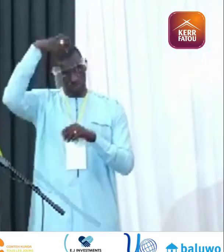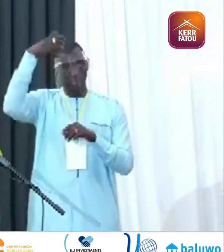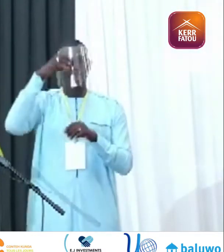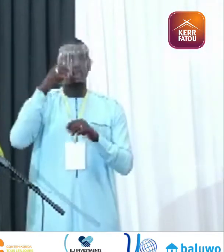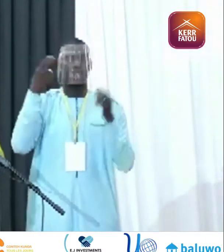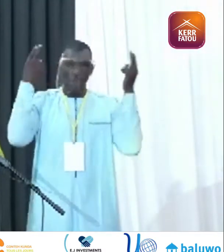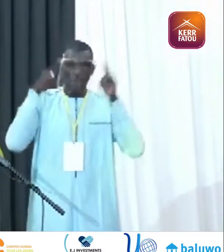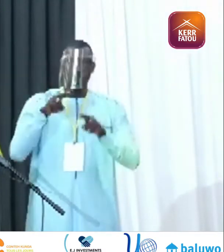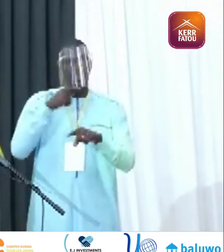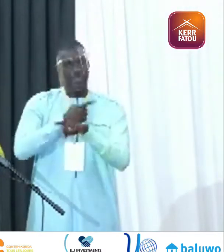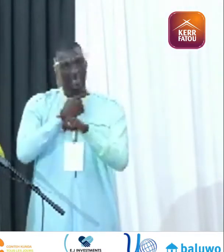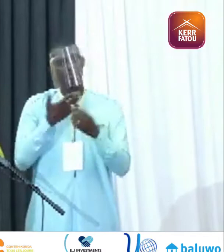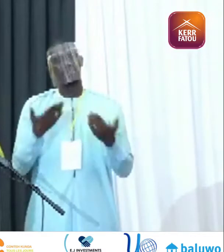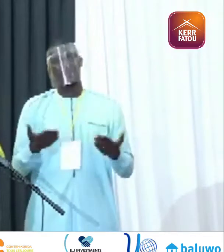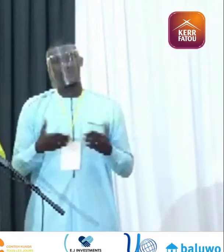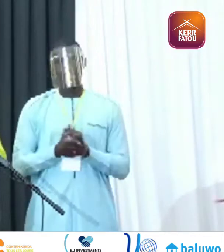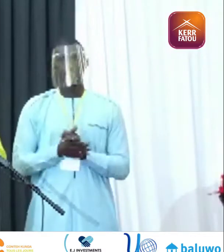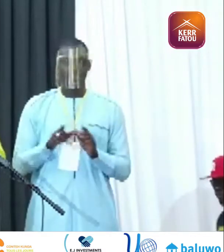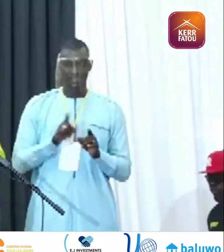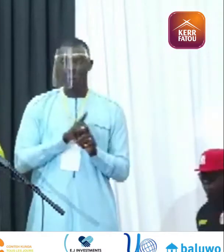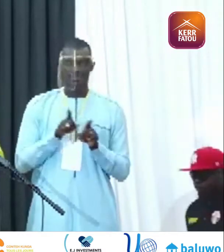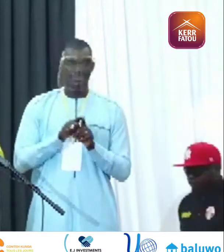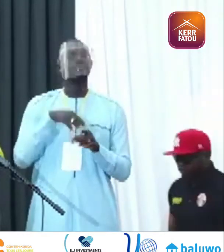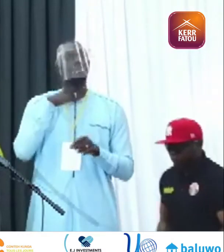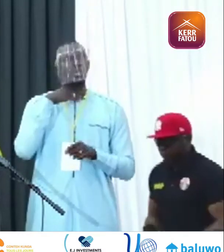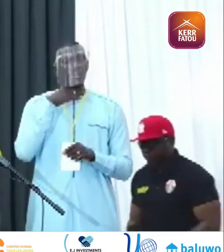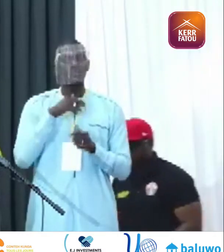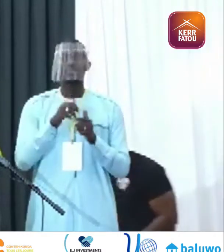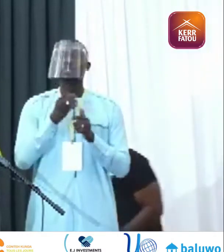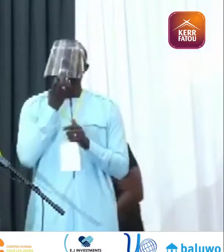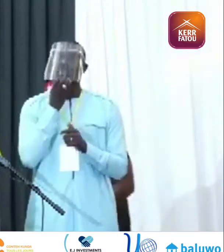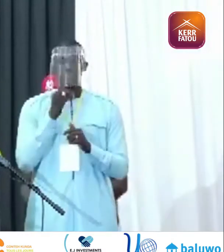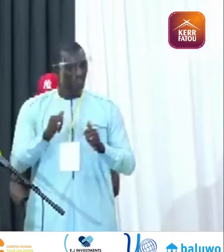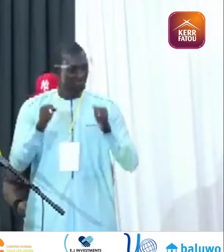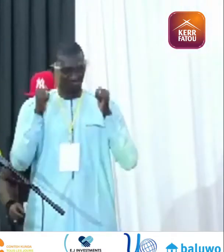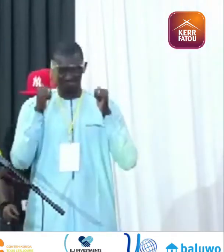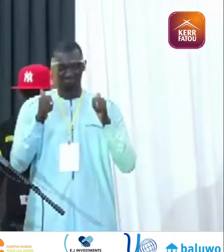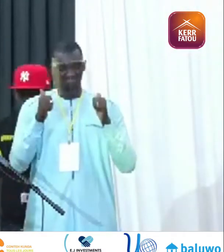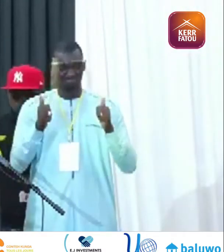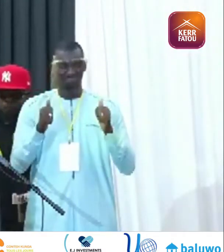fi lolu rek doyna ndam doyna titero